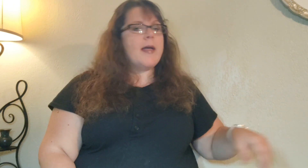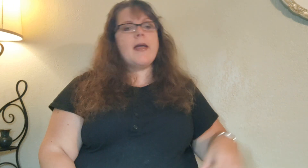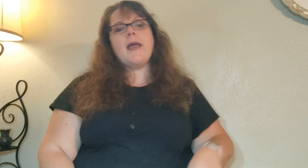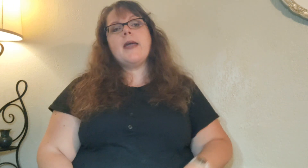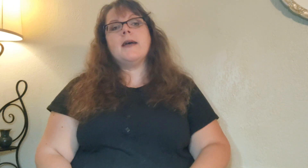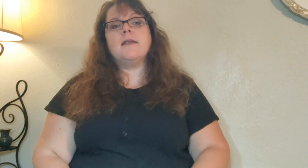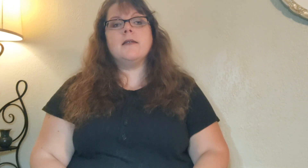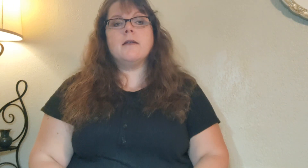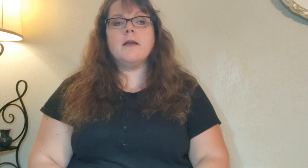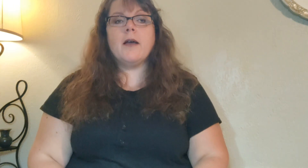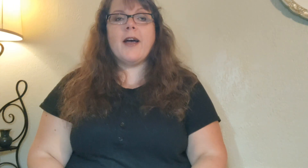And